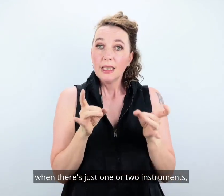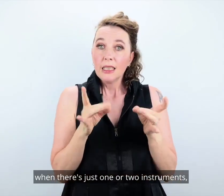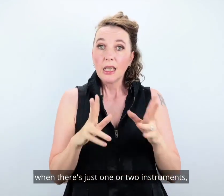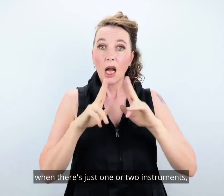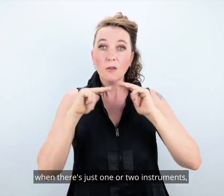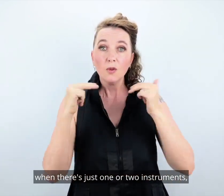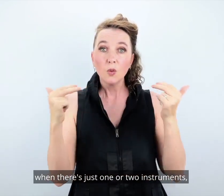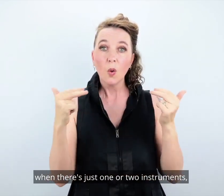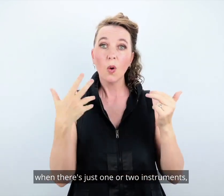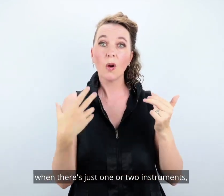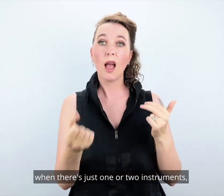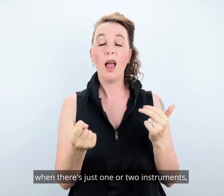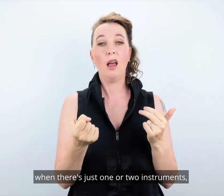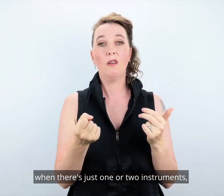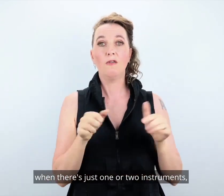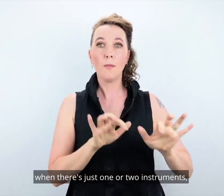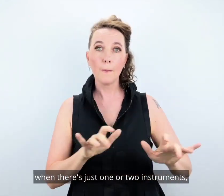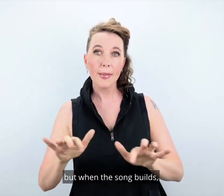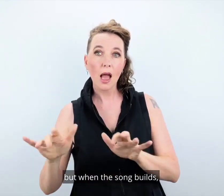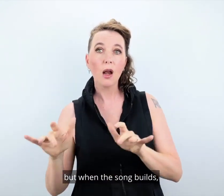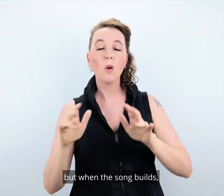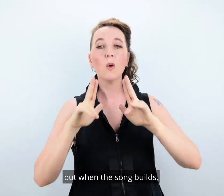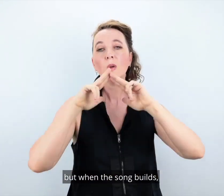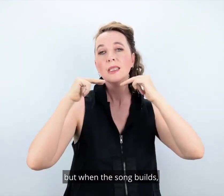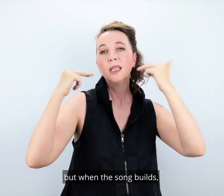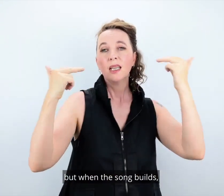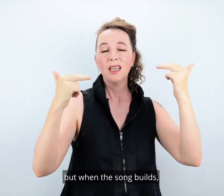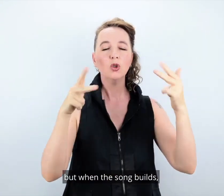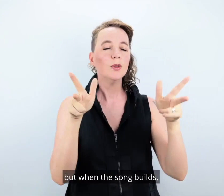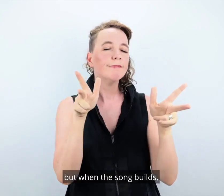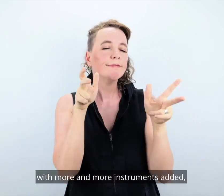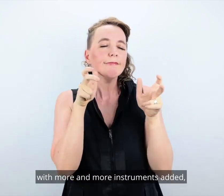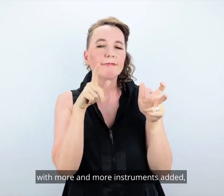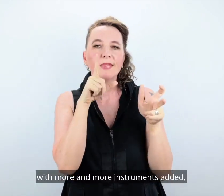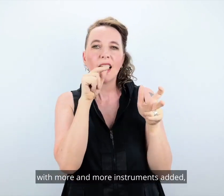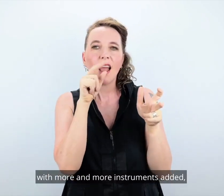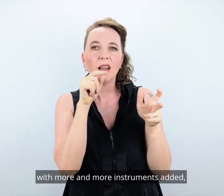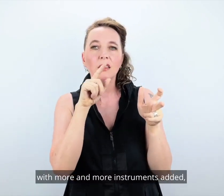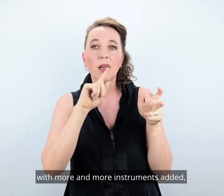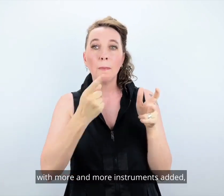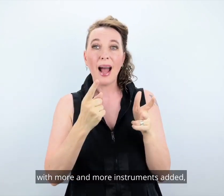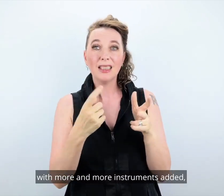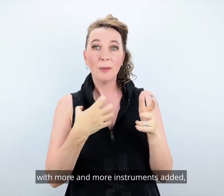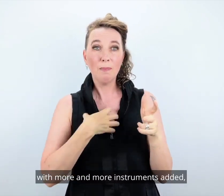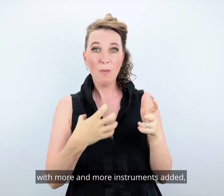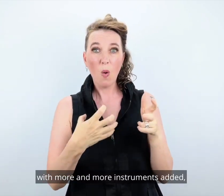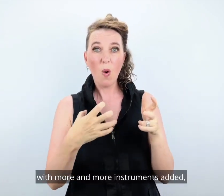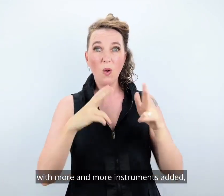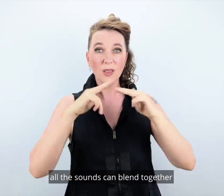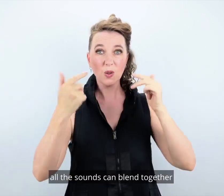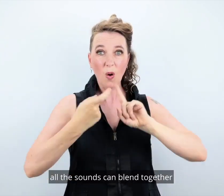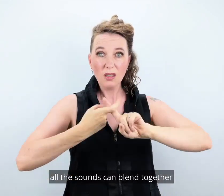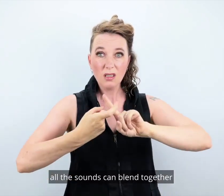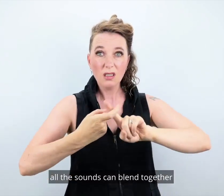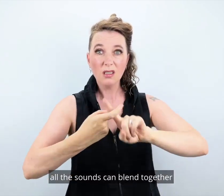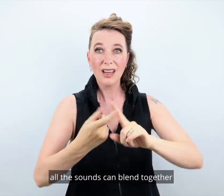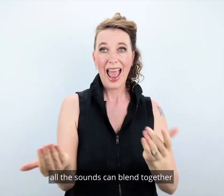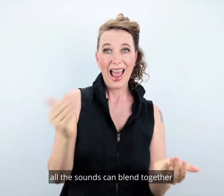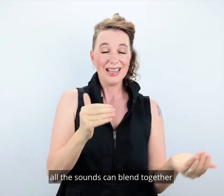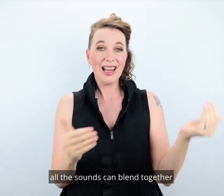one or two instruments. But when the song builds with more and more instruments added, all the sounds can